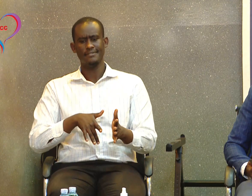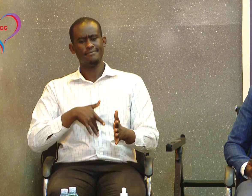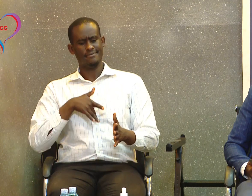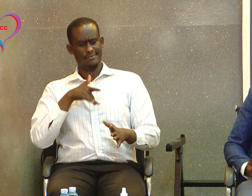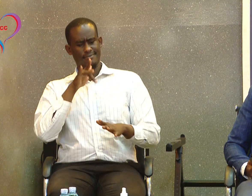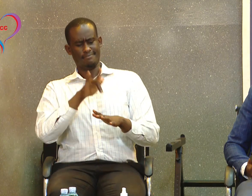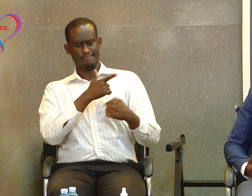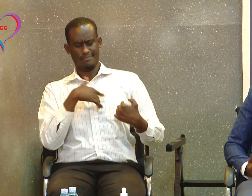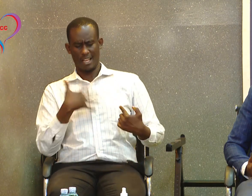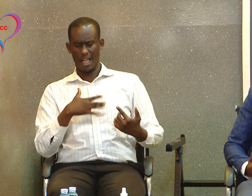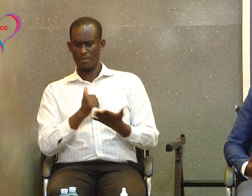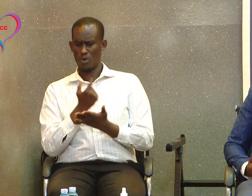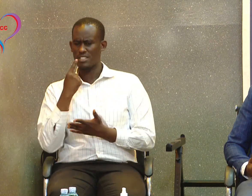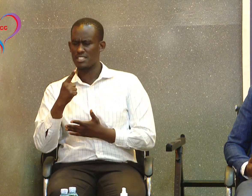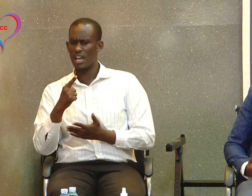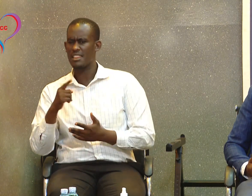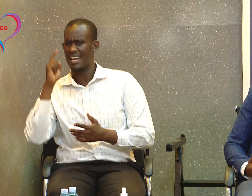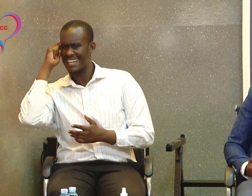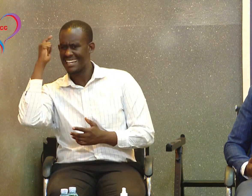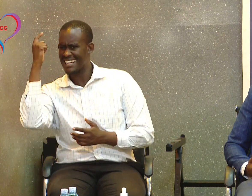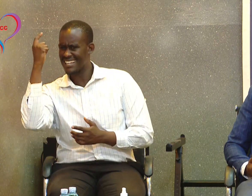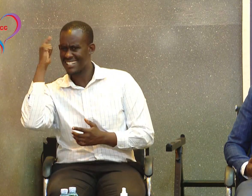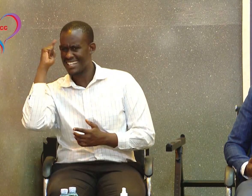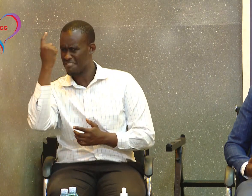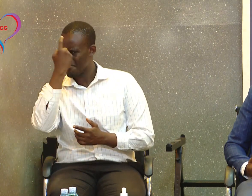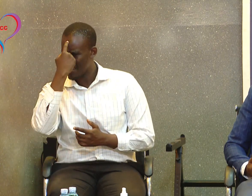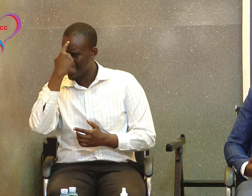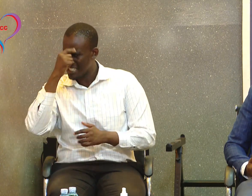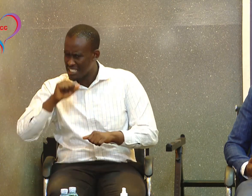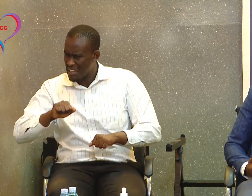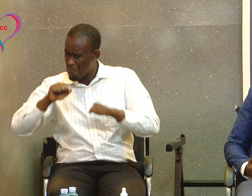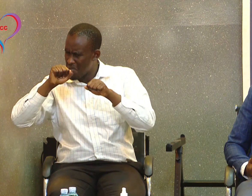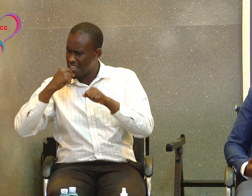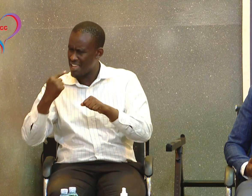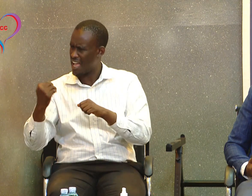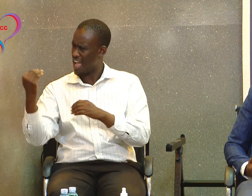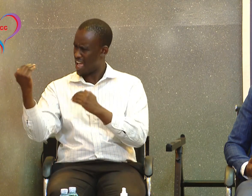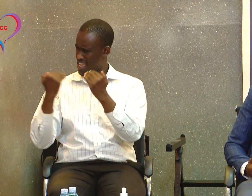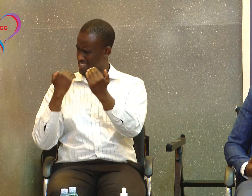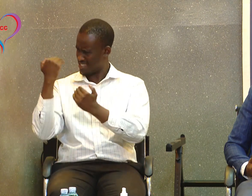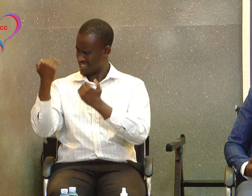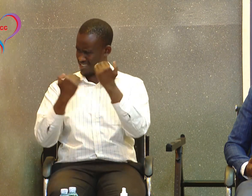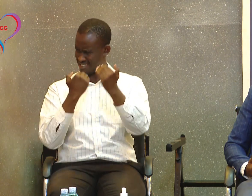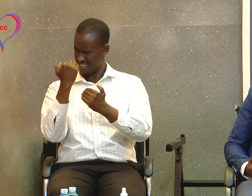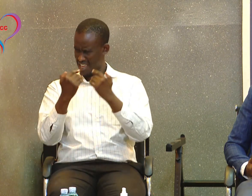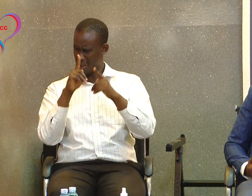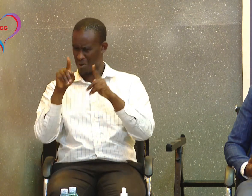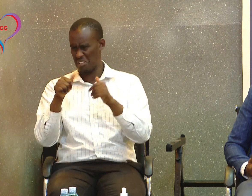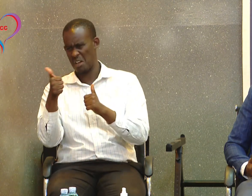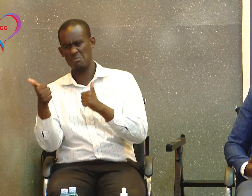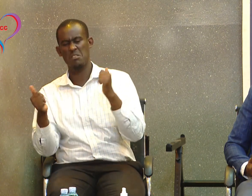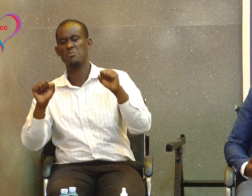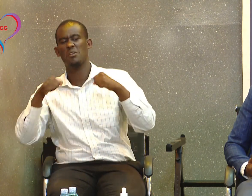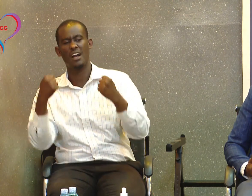yakwatibwako nnyo kubanga yalaba omukungu ono wa government ng'abuuzizza ekibuuzo abalala kye batalina budde kubuuza. So